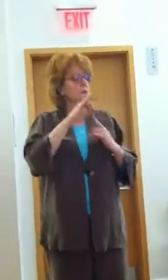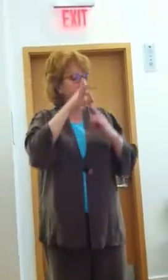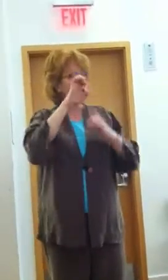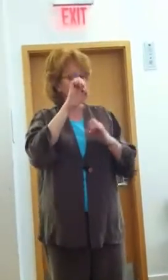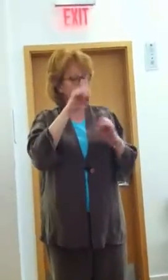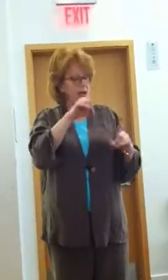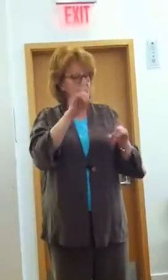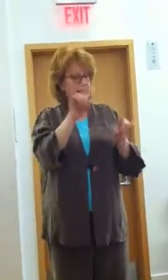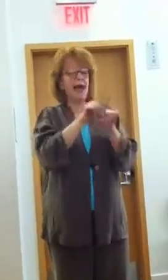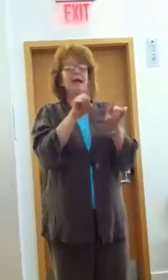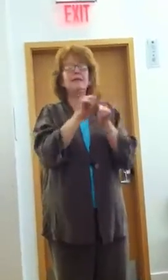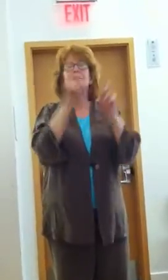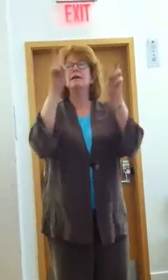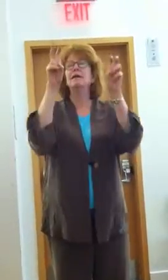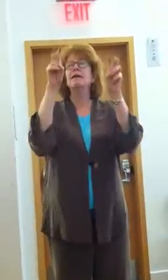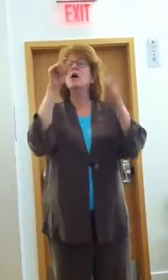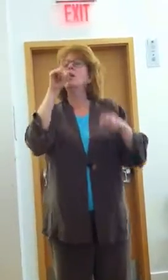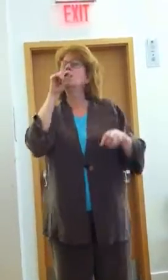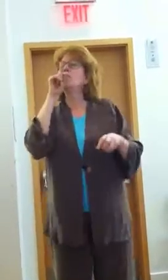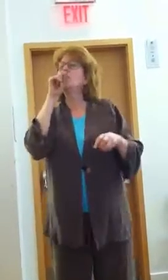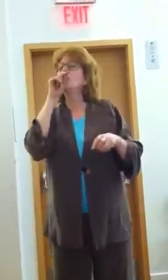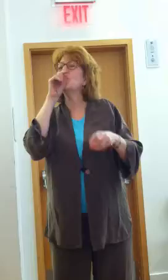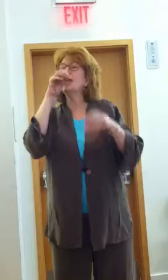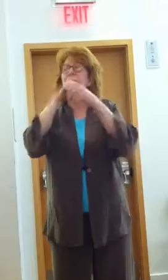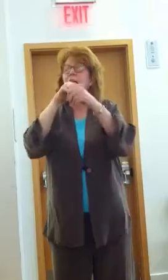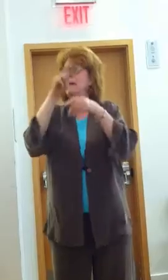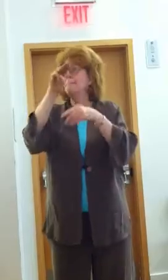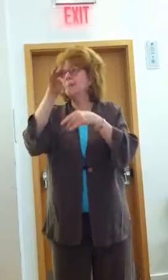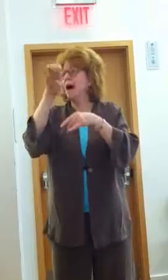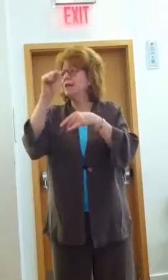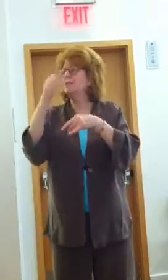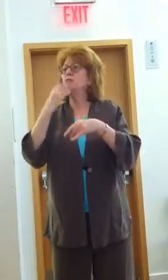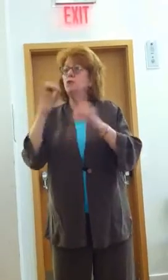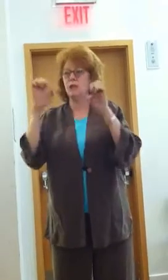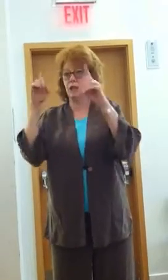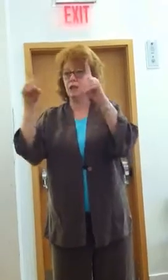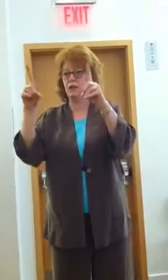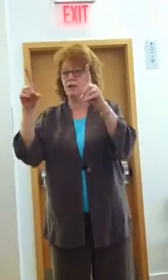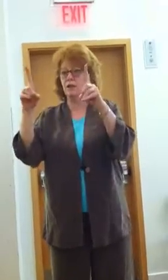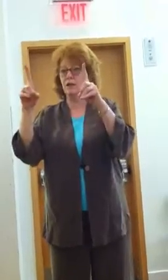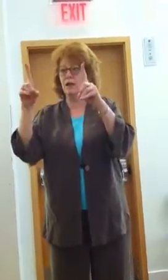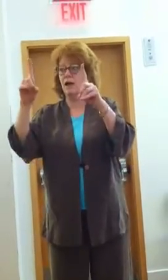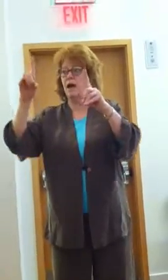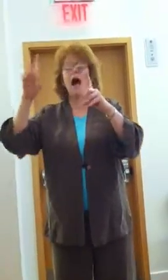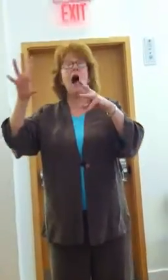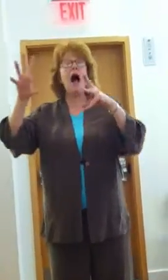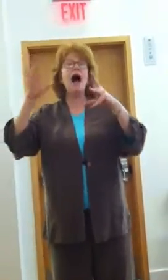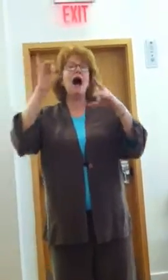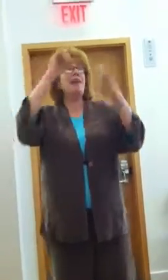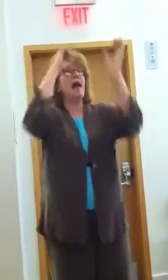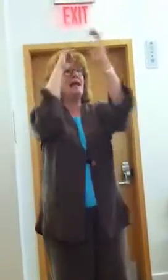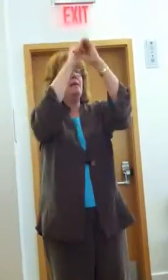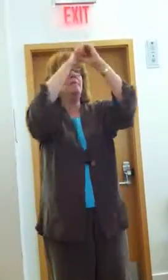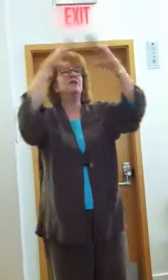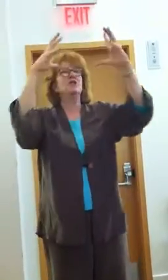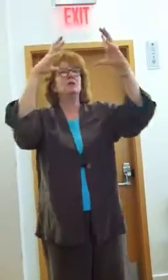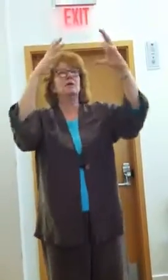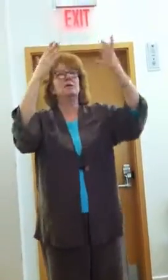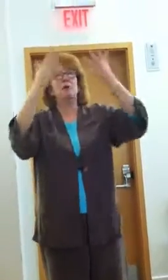the canary in the mines of Jewish education. That image probably dates me, so let me